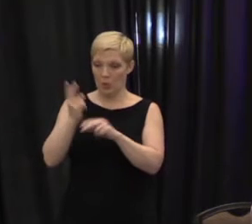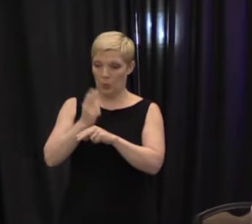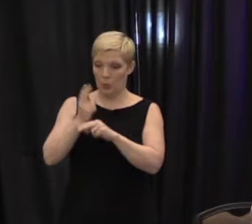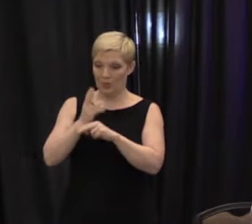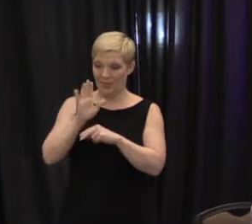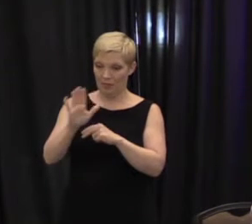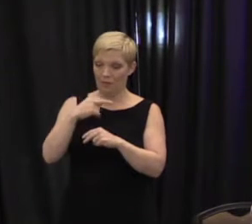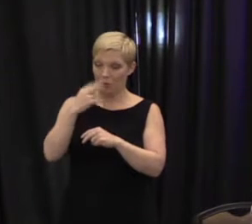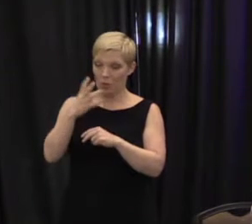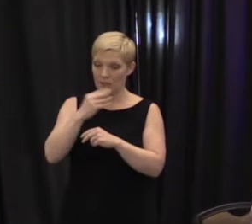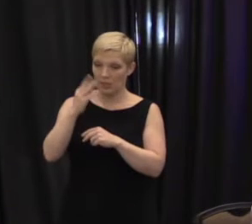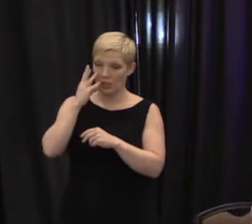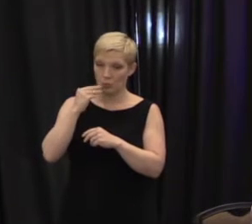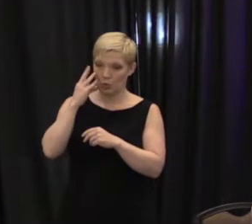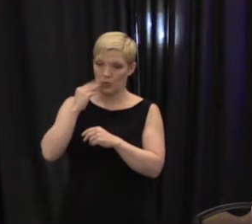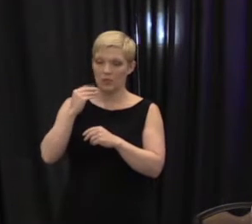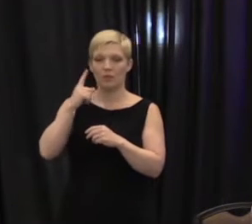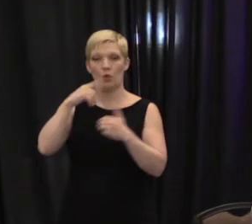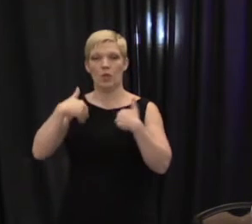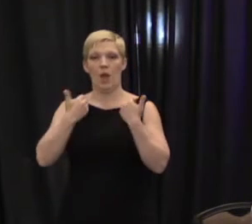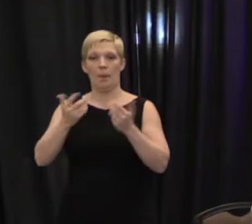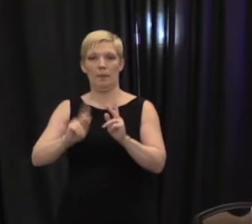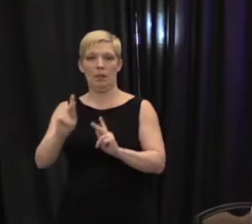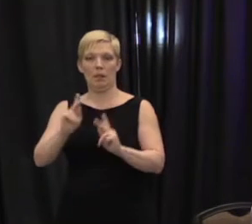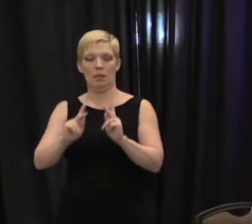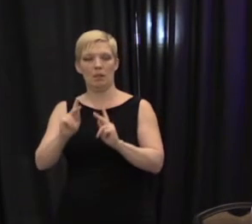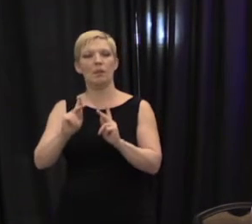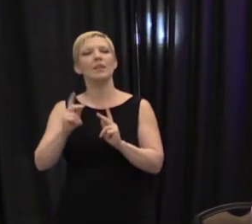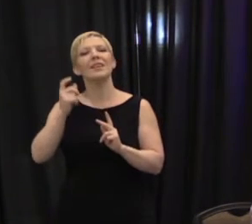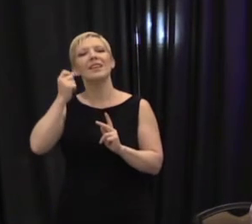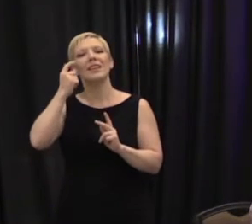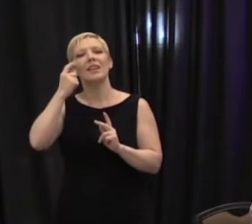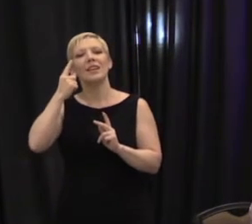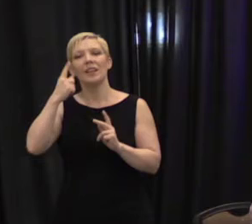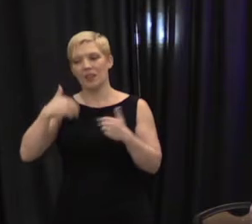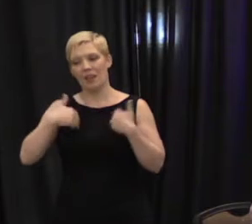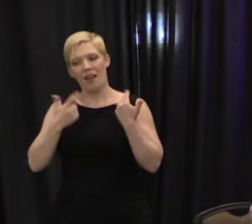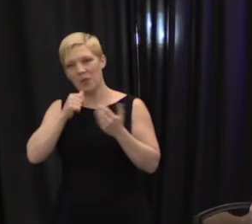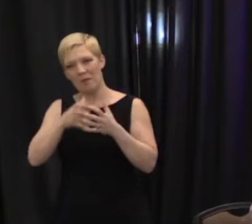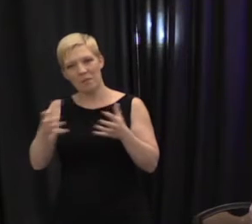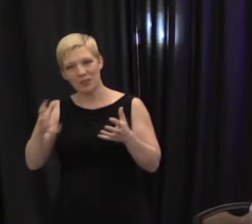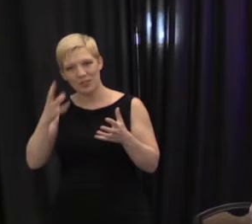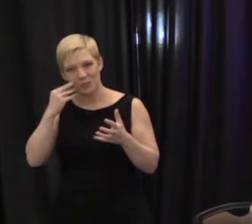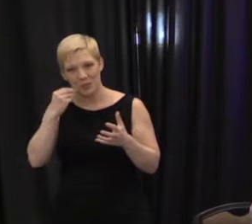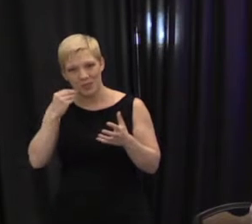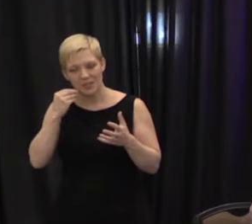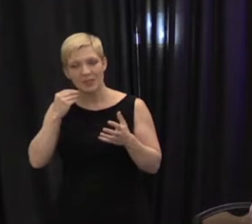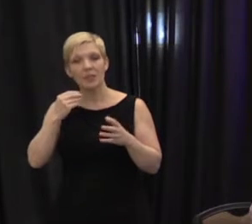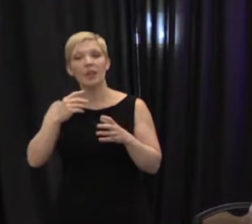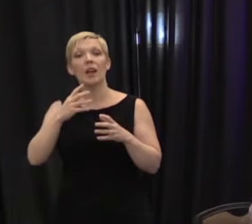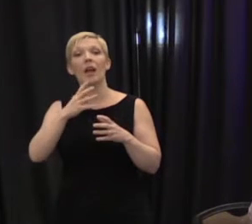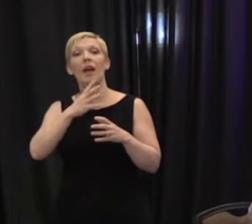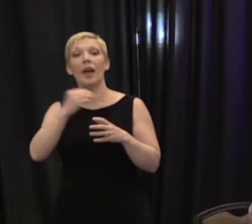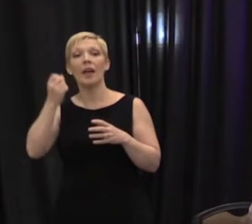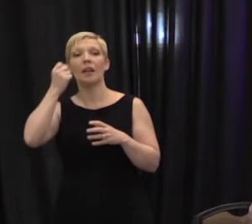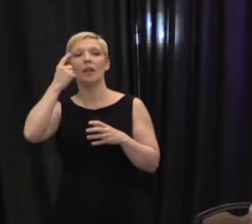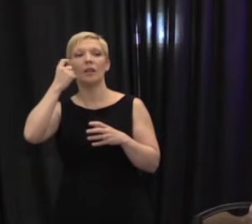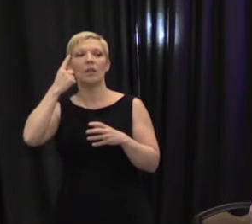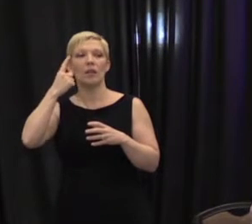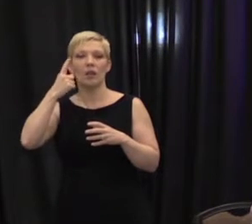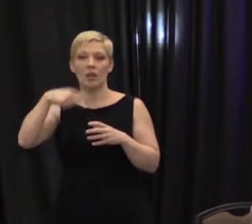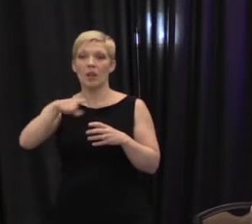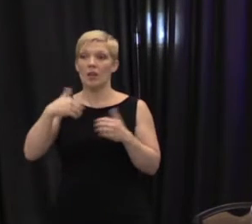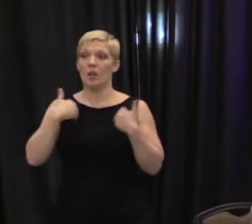their experiences, because for them, they're young. They don't have a lot of experience, without even realizing that young people, like all of us, are